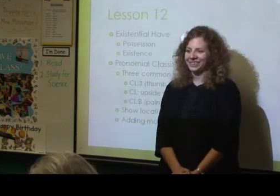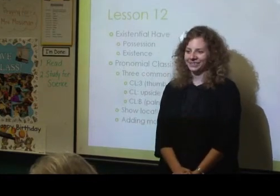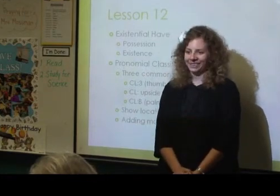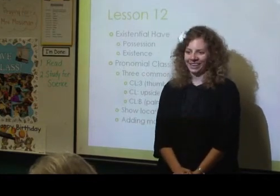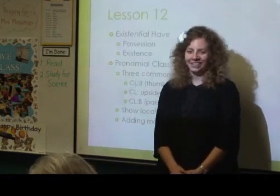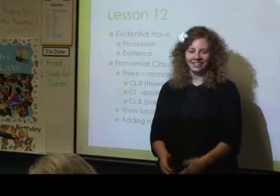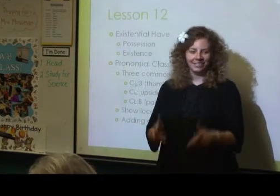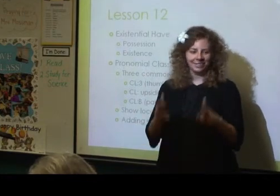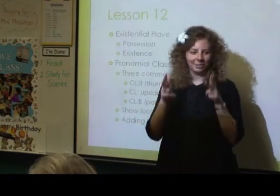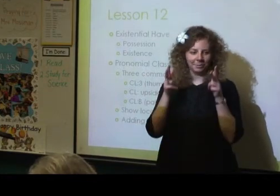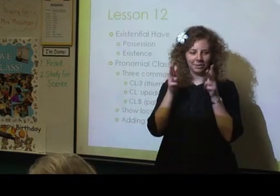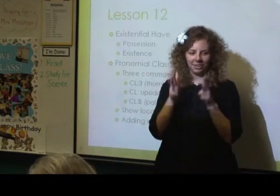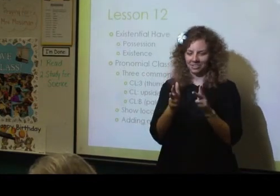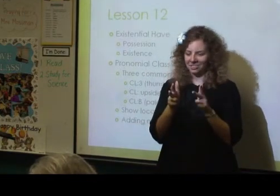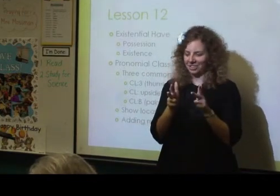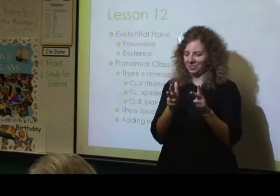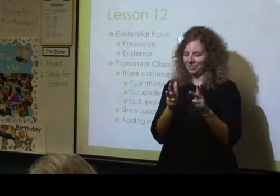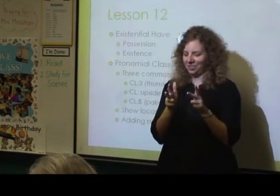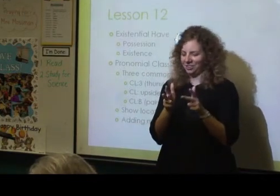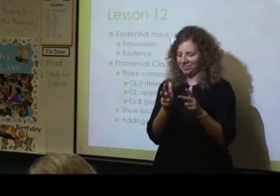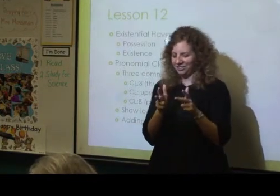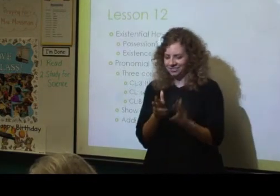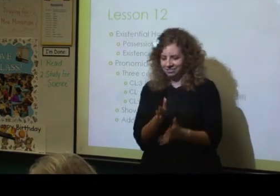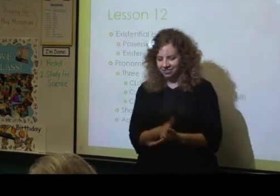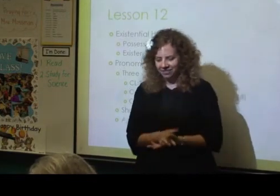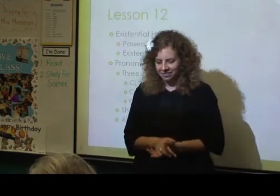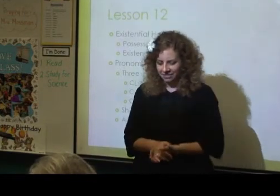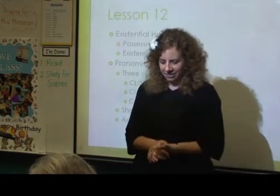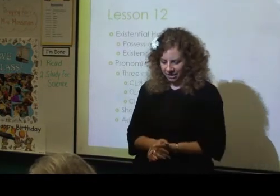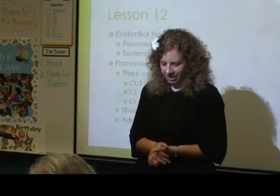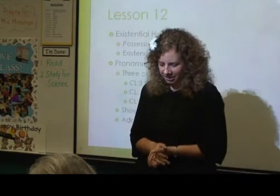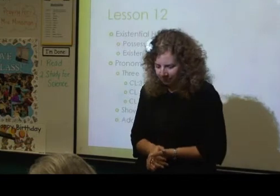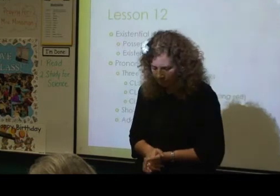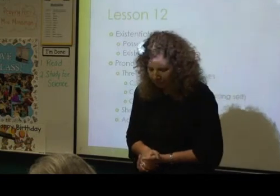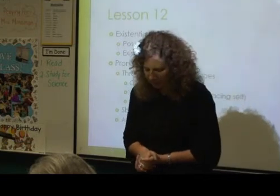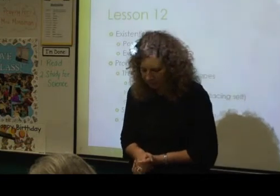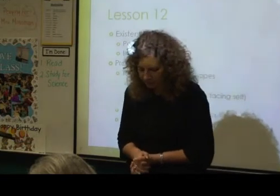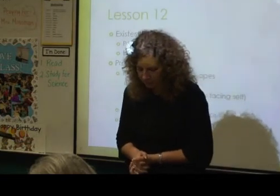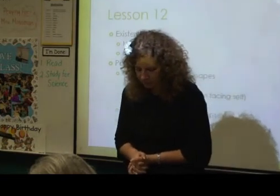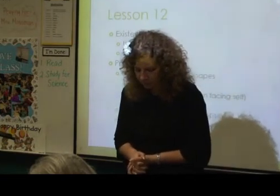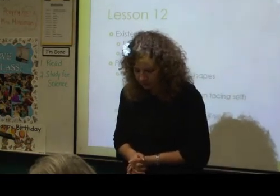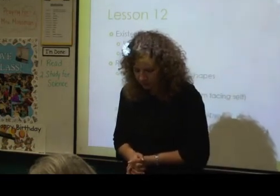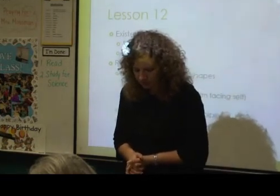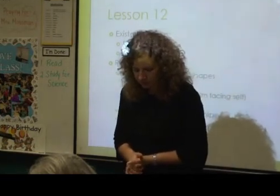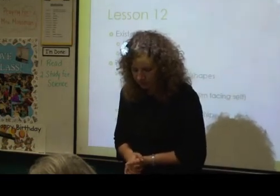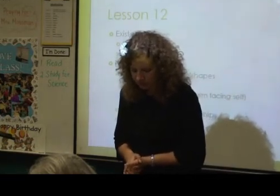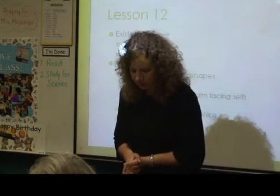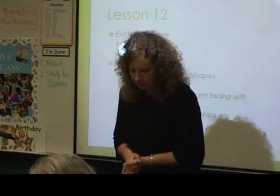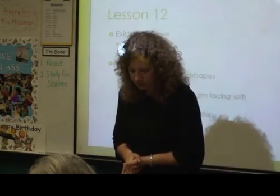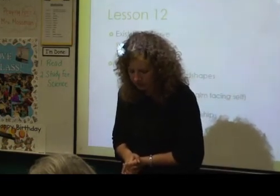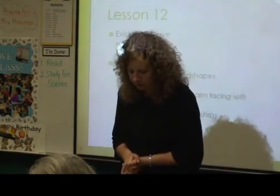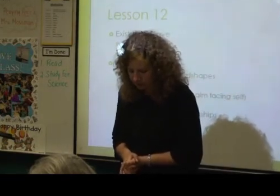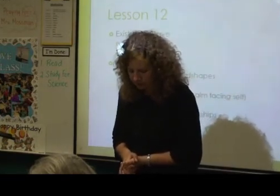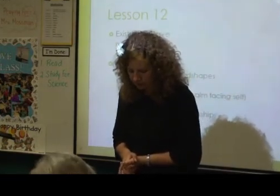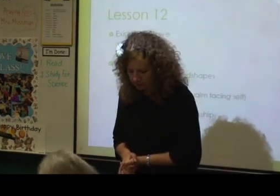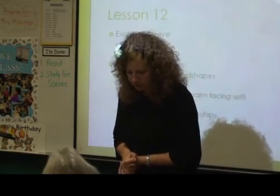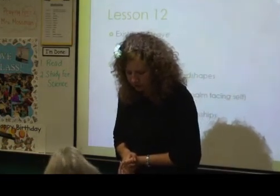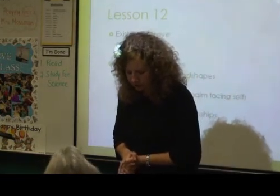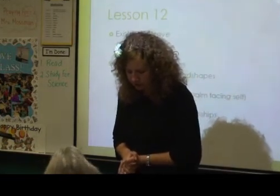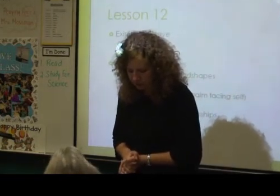Awesome, okay. So both cars are next to each other. Okay, in this one, then we see what looks like